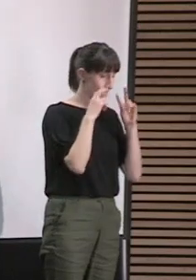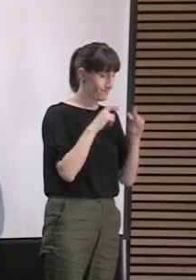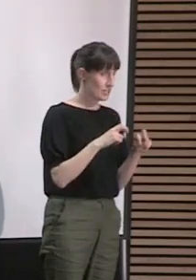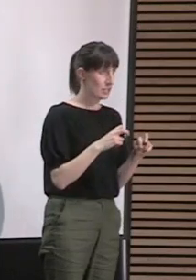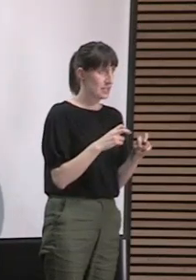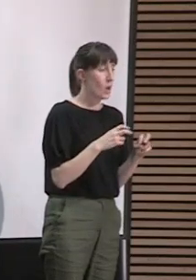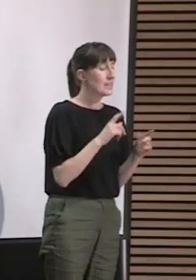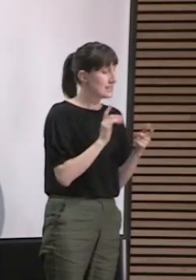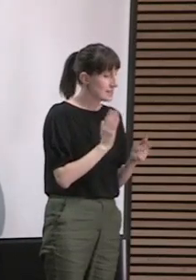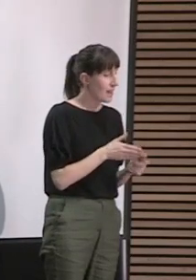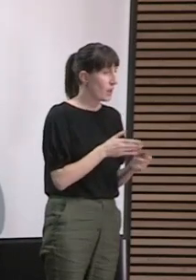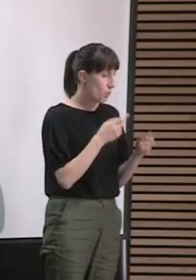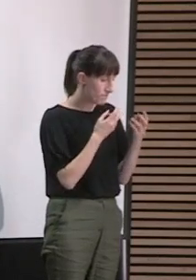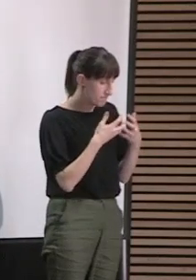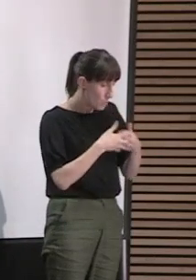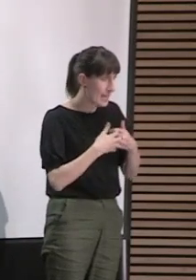ESR is still working on that. So